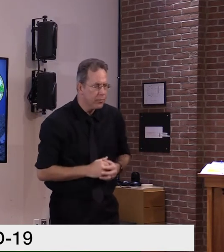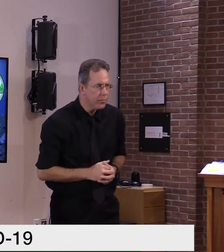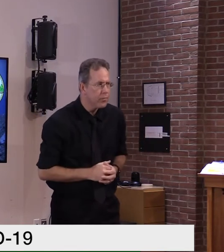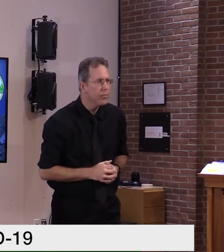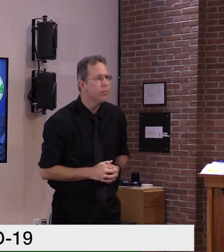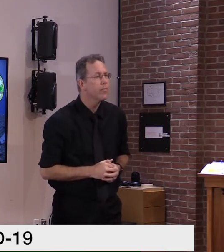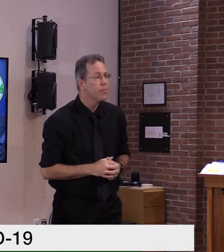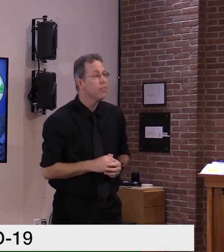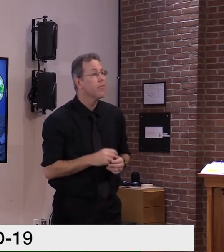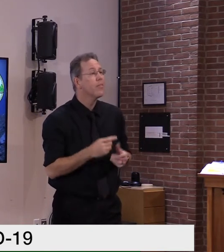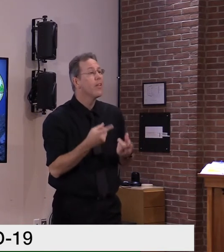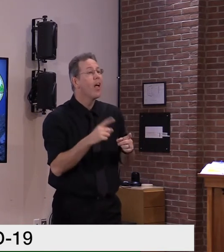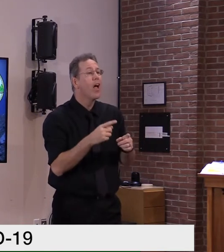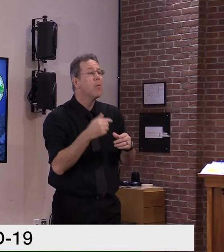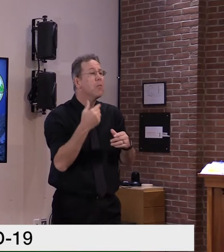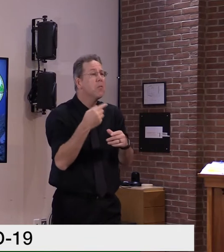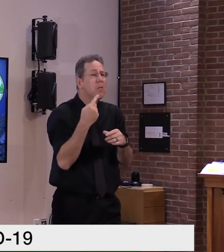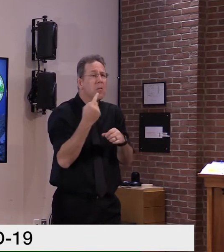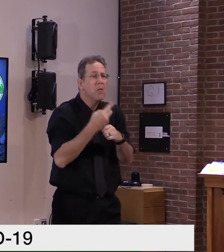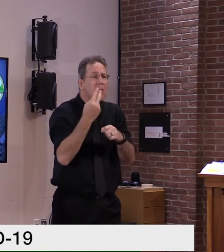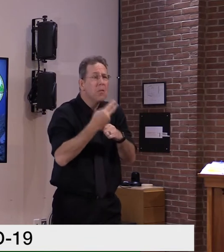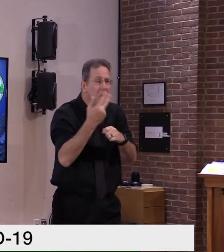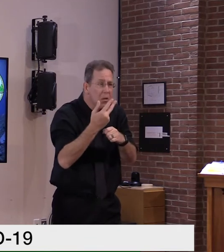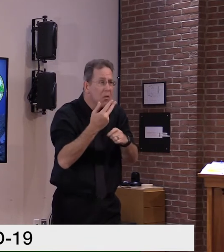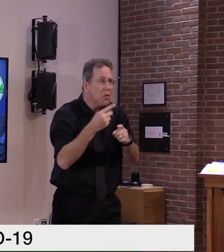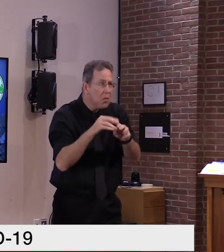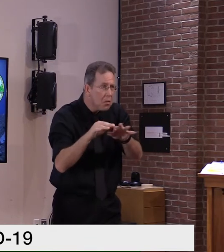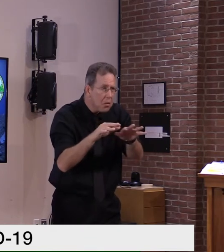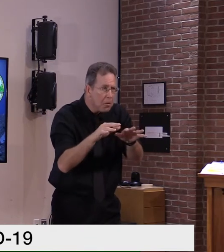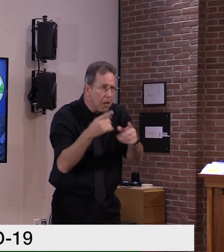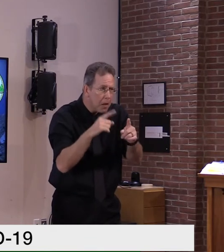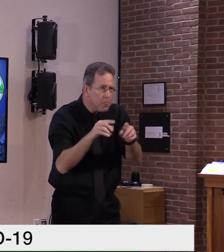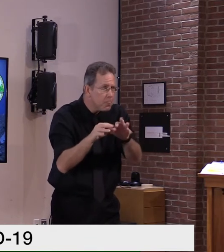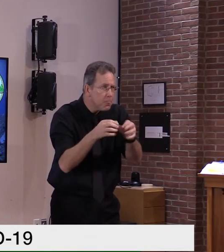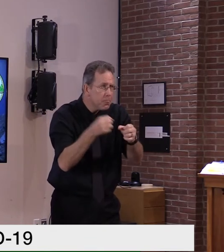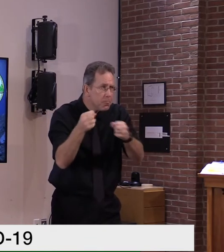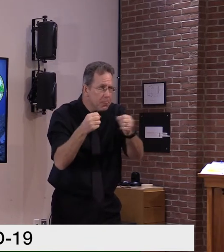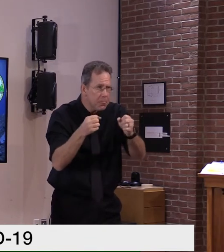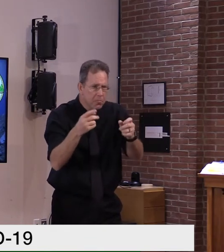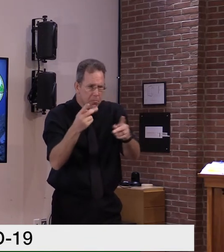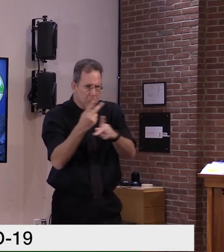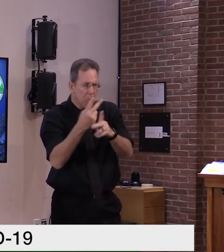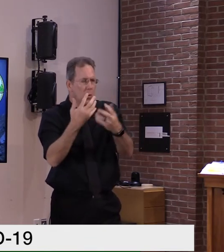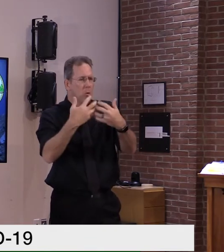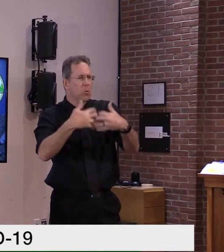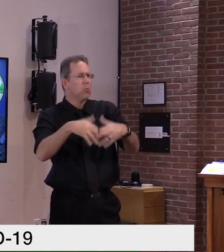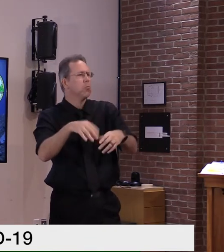to be able to stabilize itself in terms of staffing.